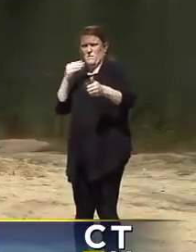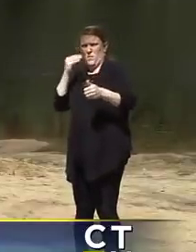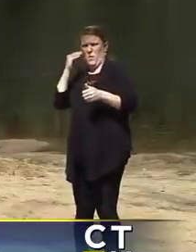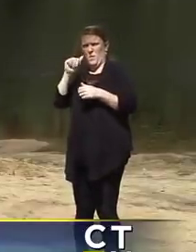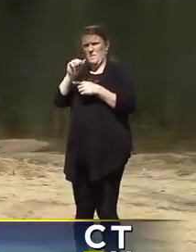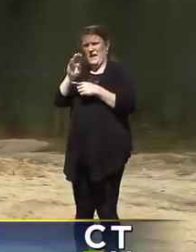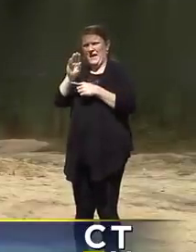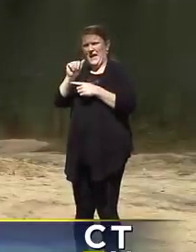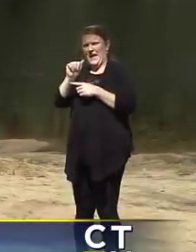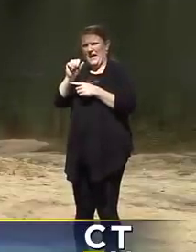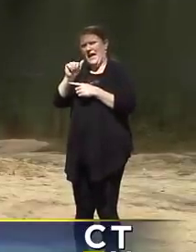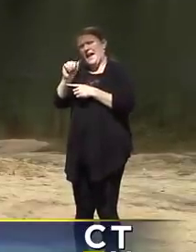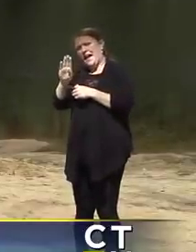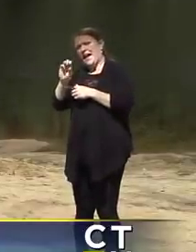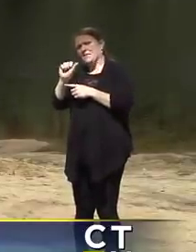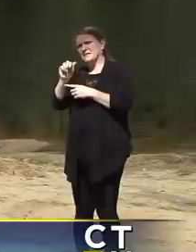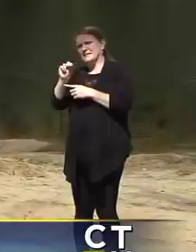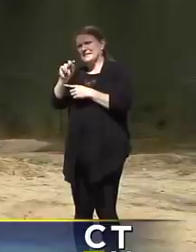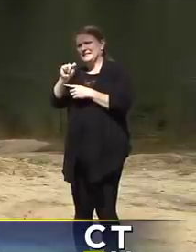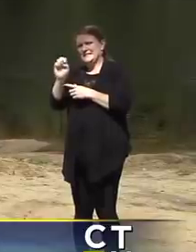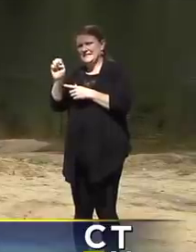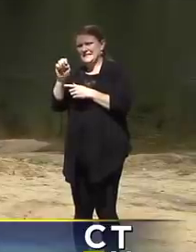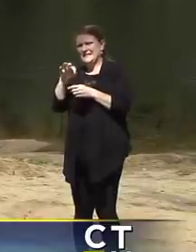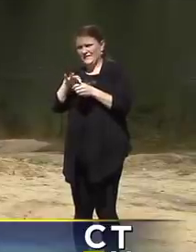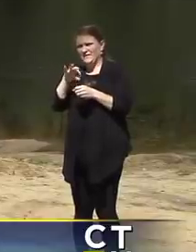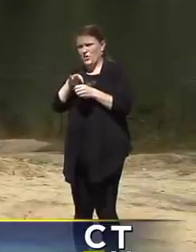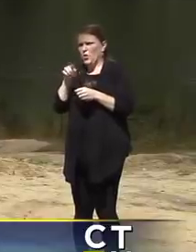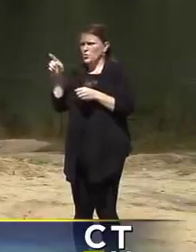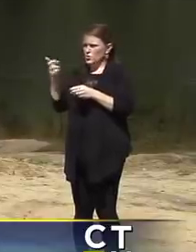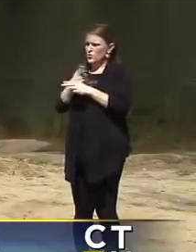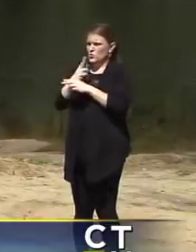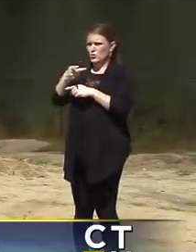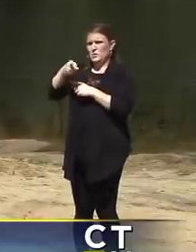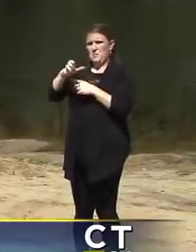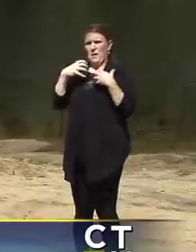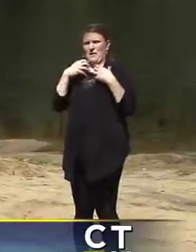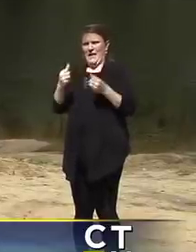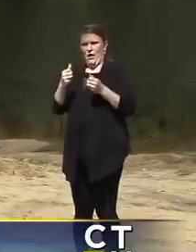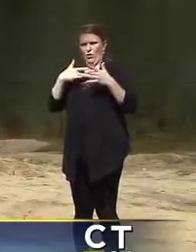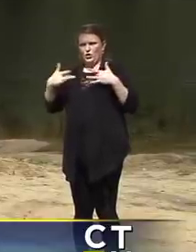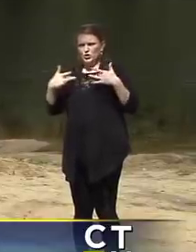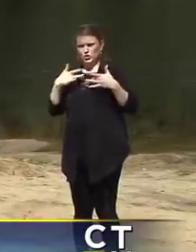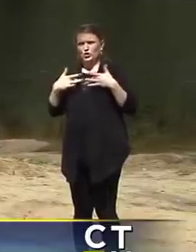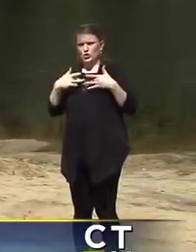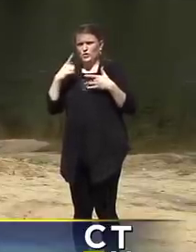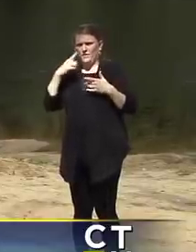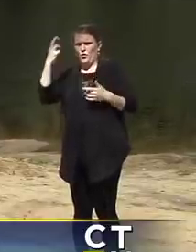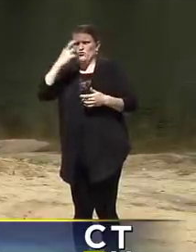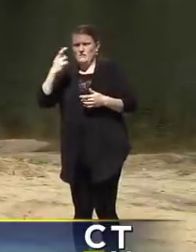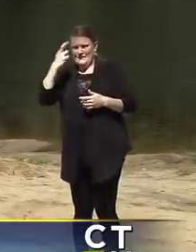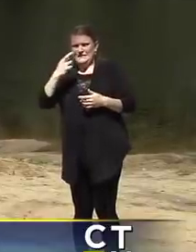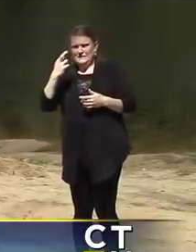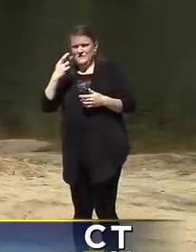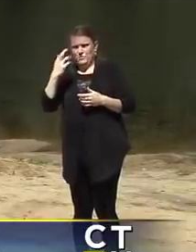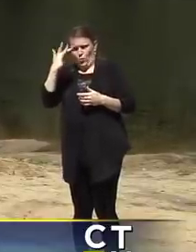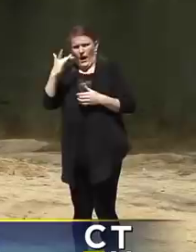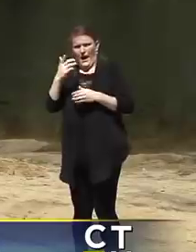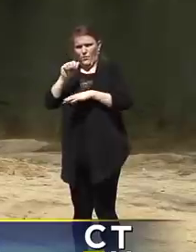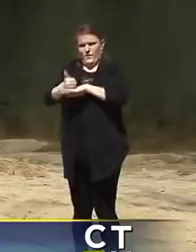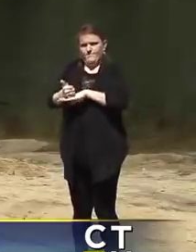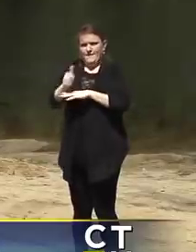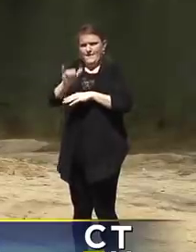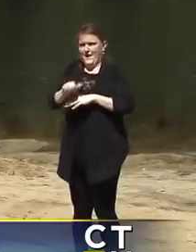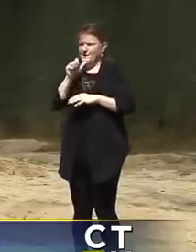partisan debate. The president on down, Republicans are very opposed to anything that expands the use